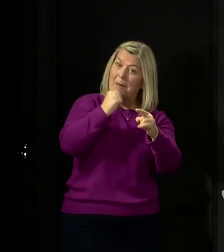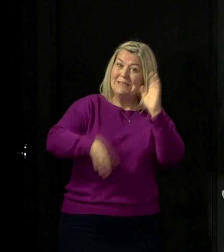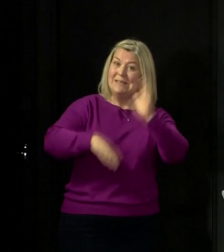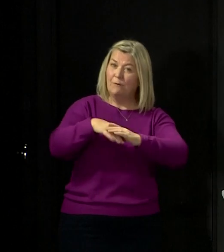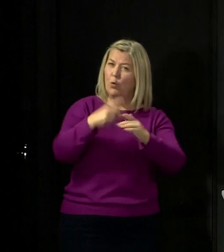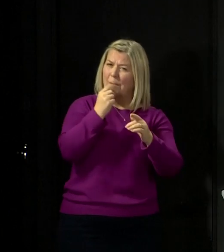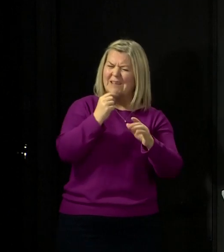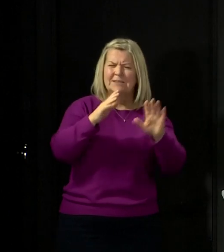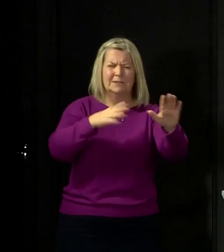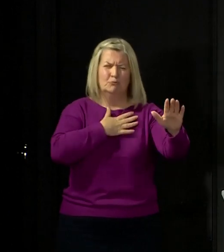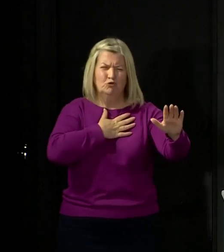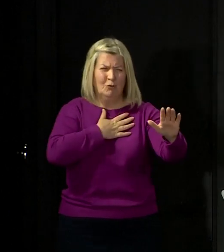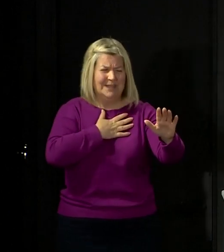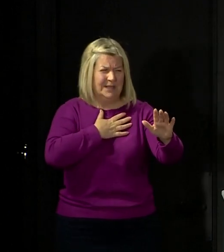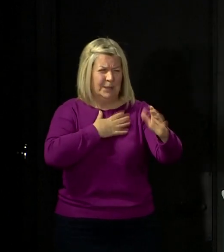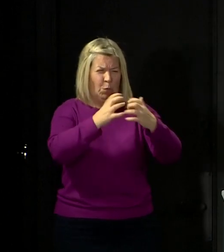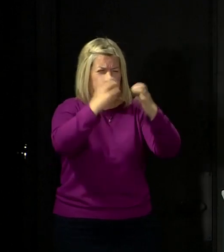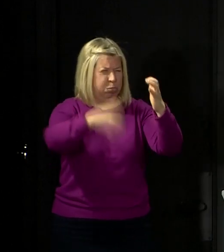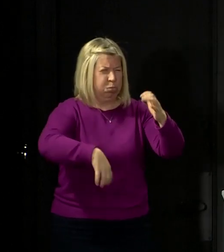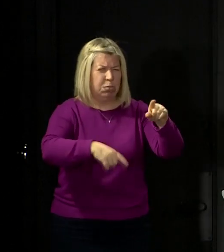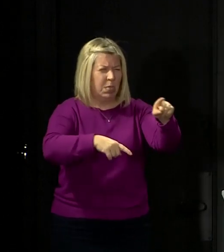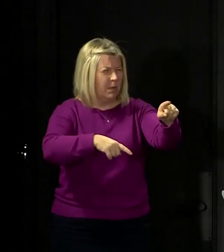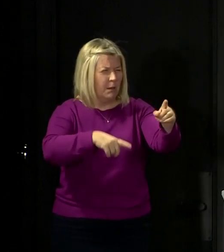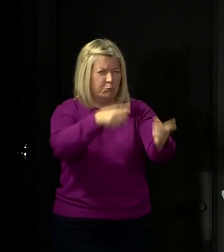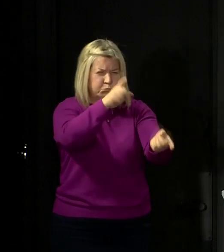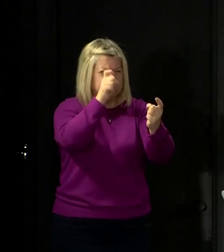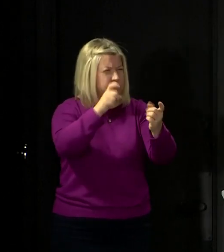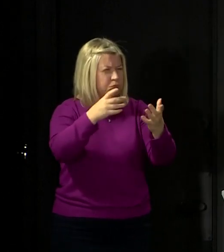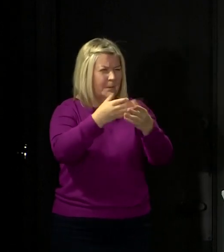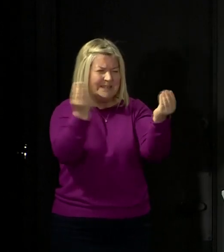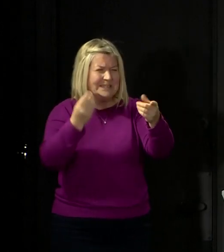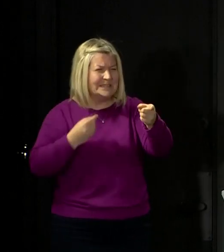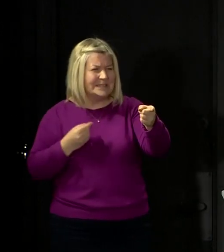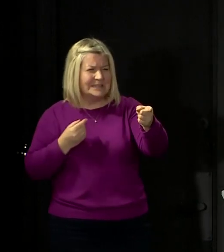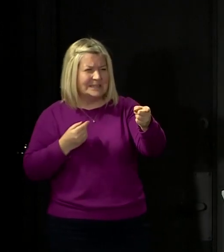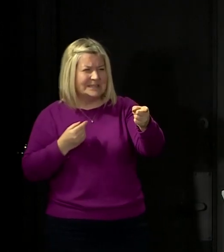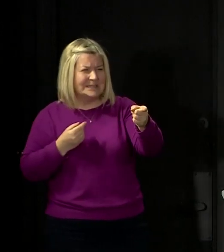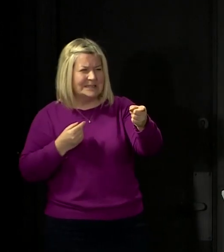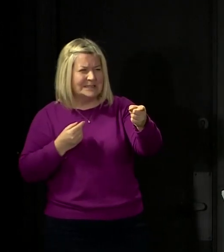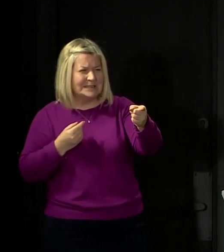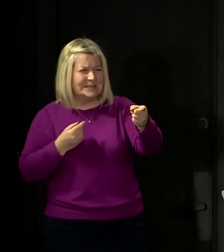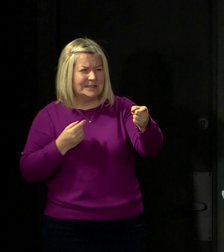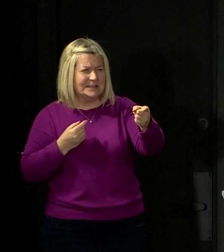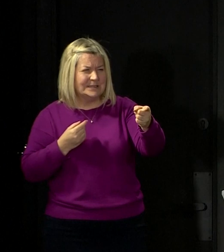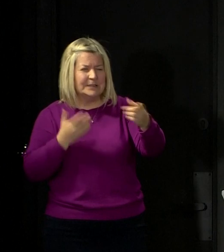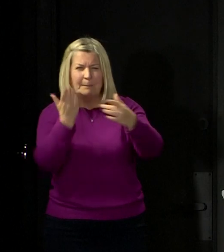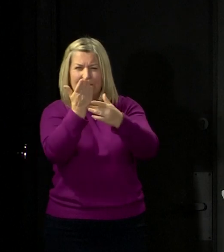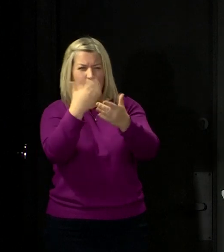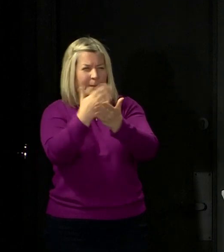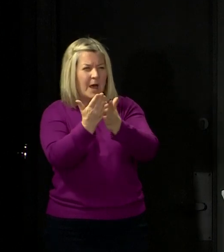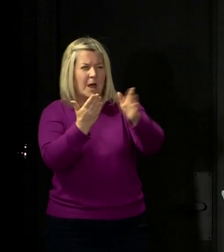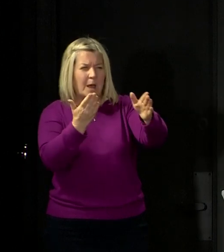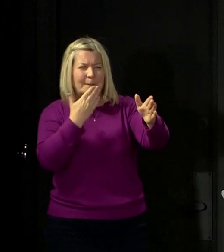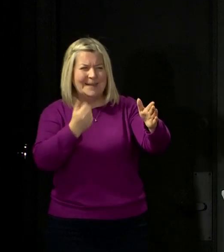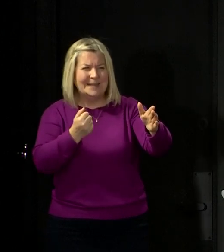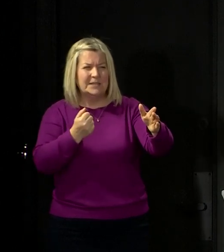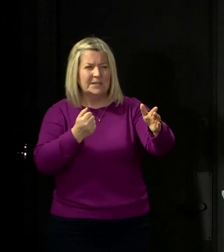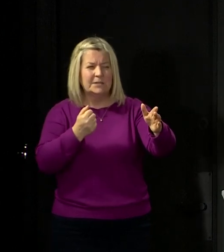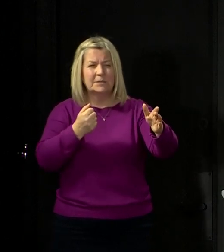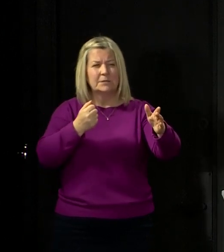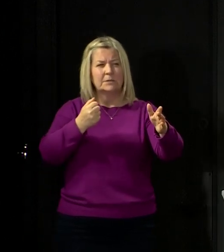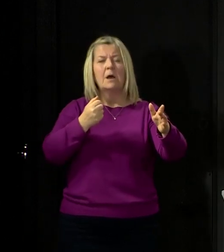plan for testing? Sorry, Gina, you were breaking up there. I didn't hear the middle of your question. Sorry, I shall repeat it. Can you hear